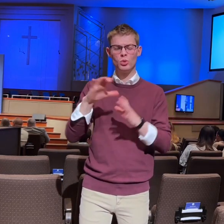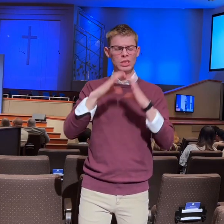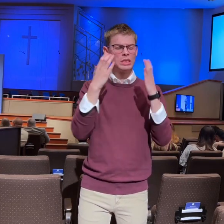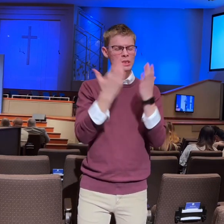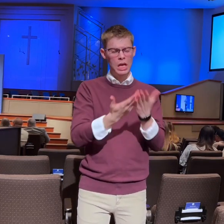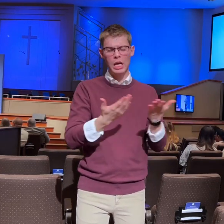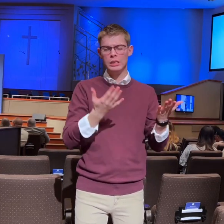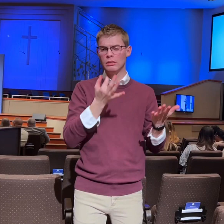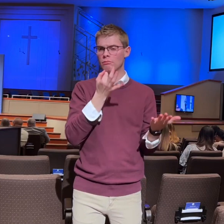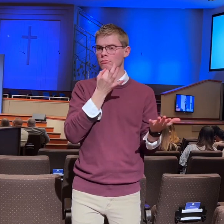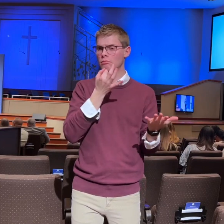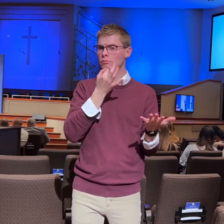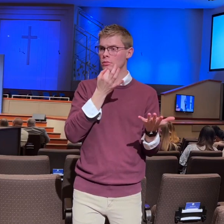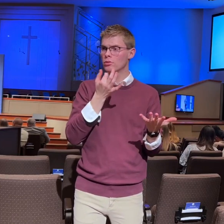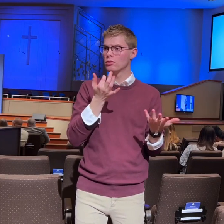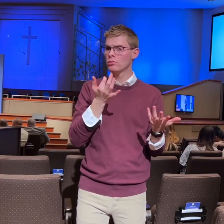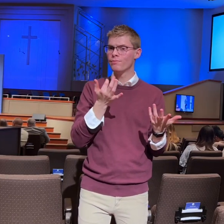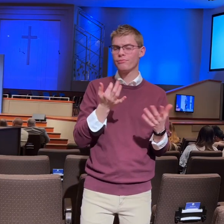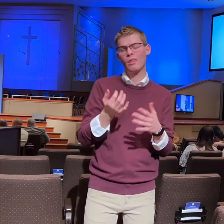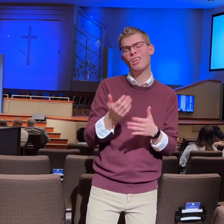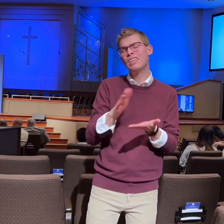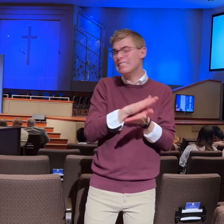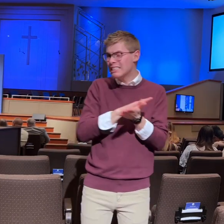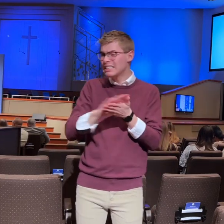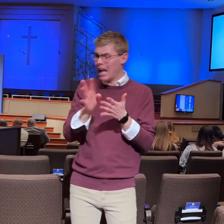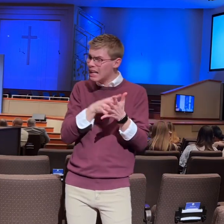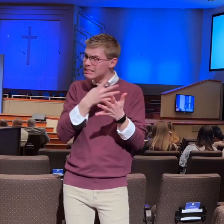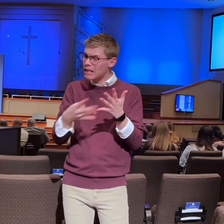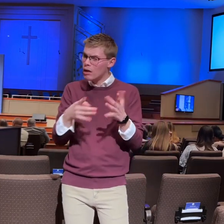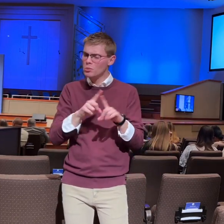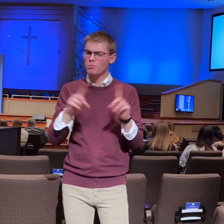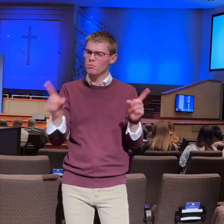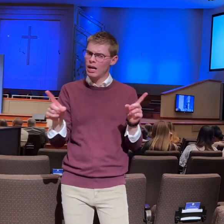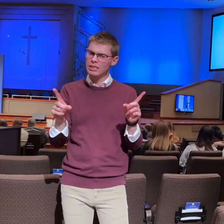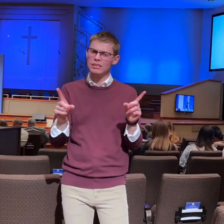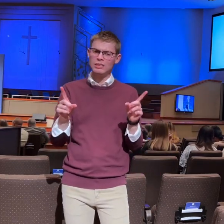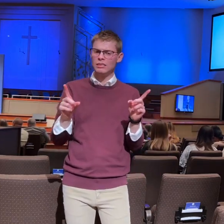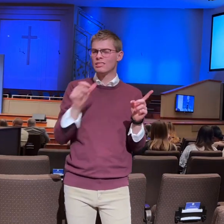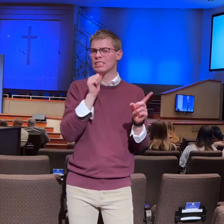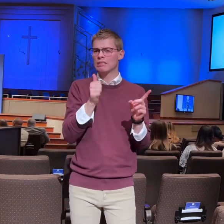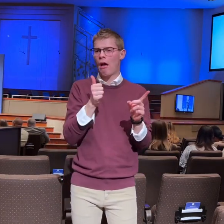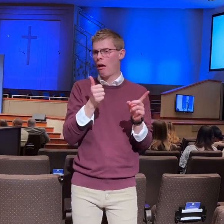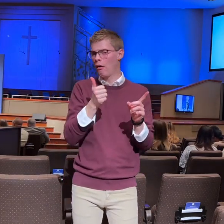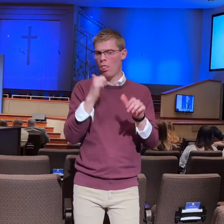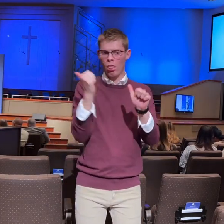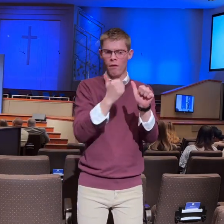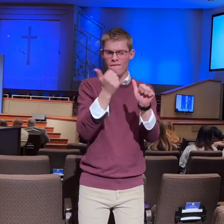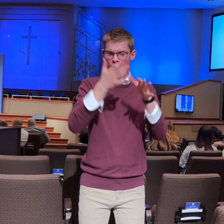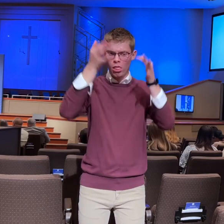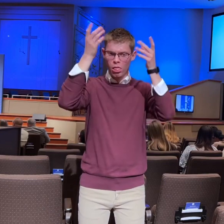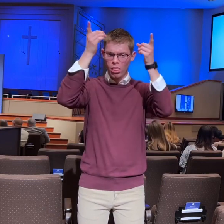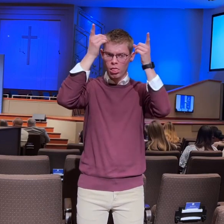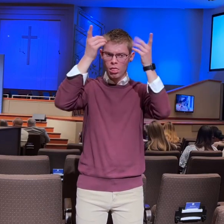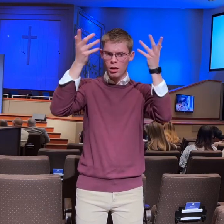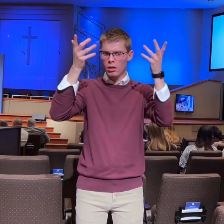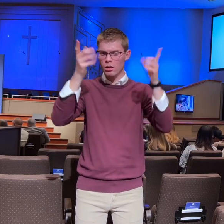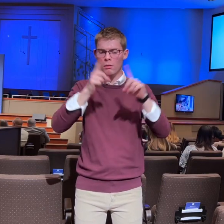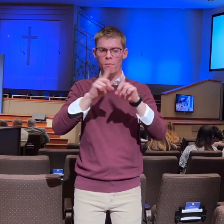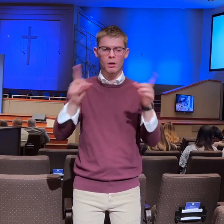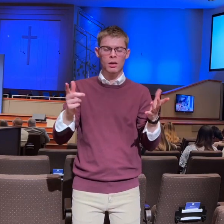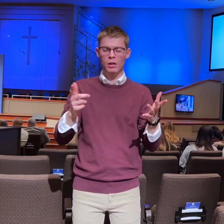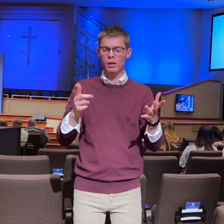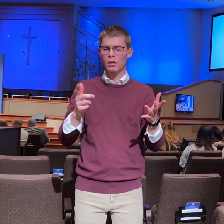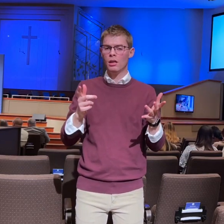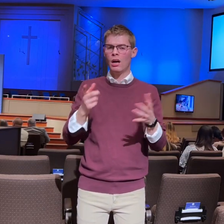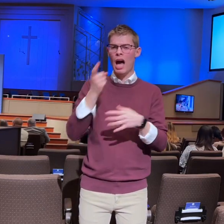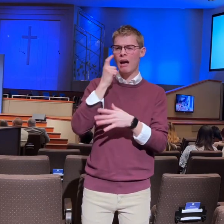sometime. There were nice things about the scheduling of that. And there's not a doctrine that tells you when you have these classes or services. But one of